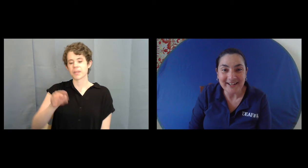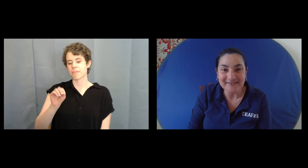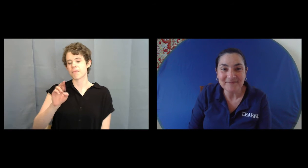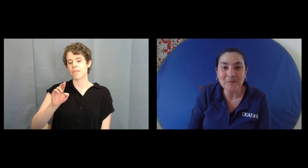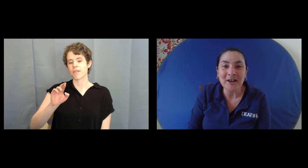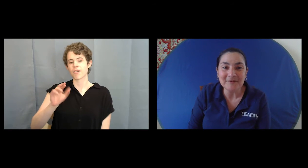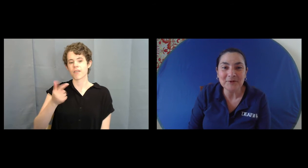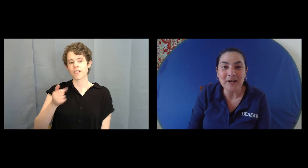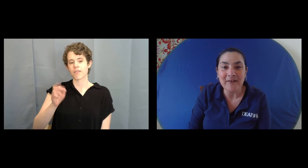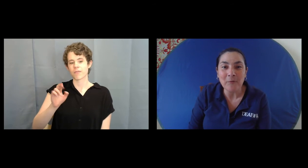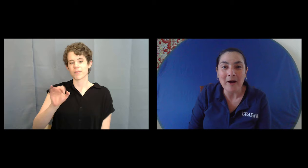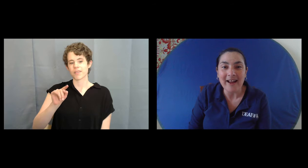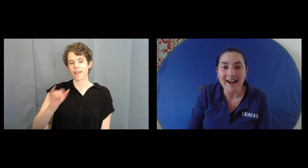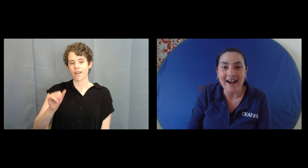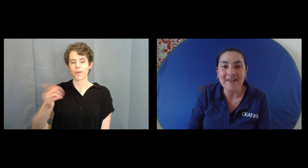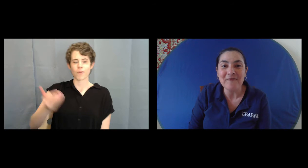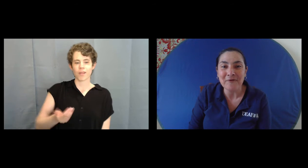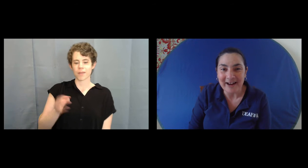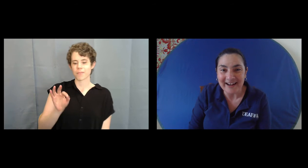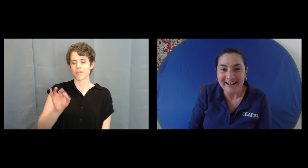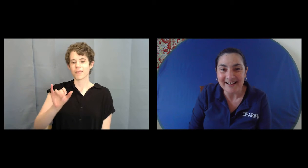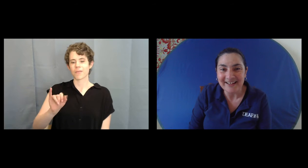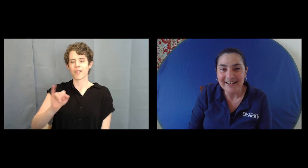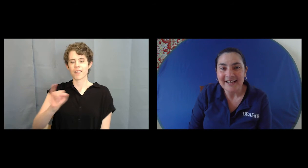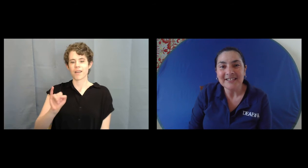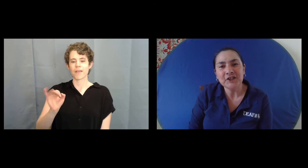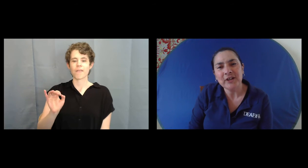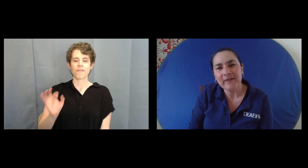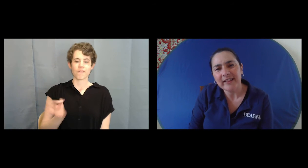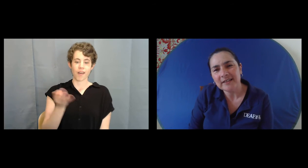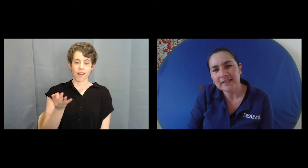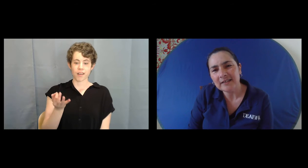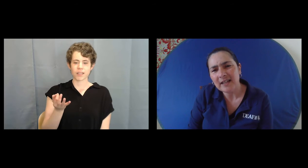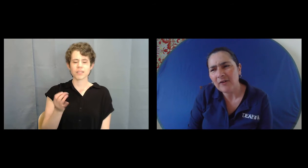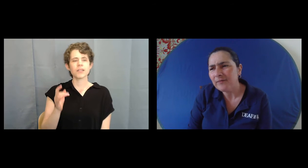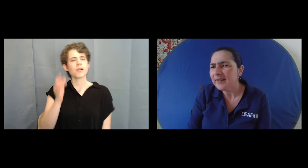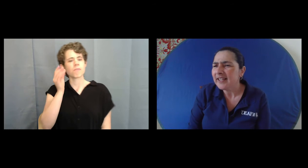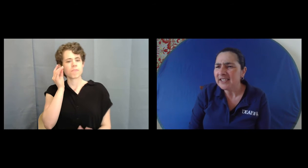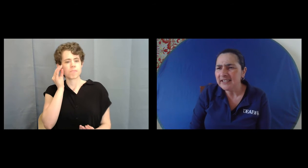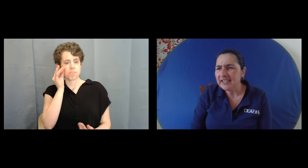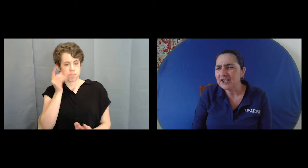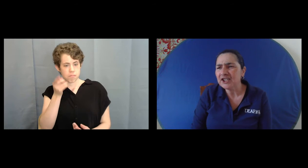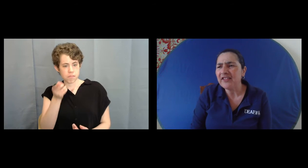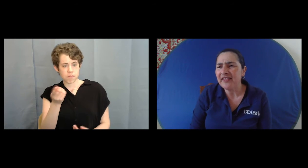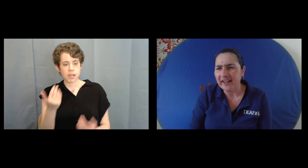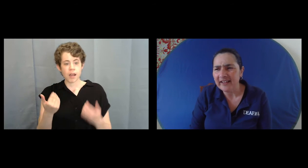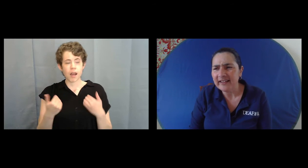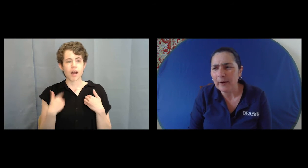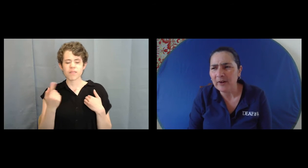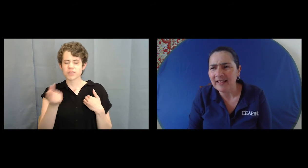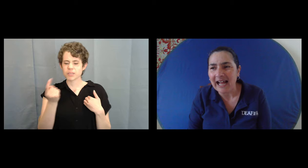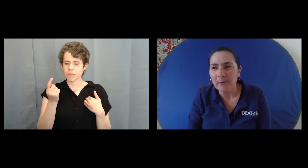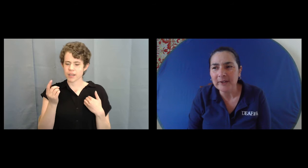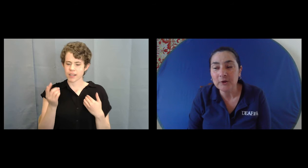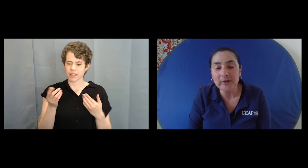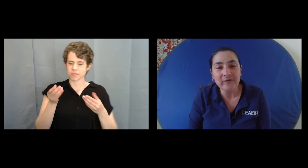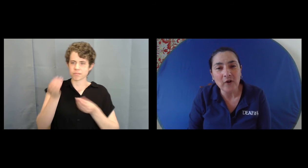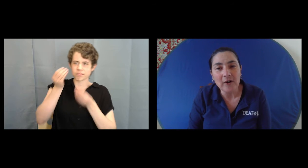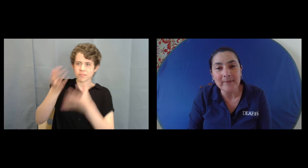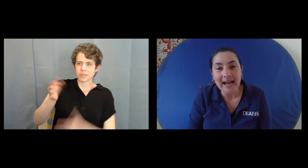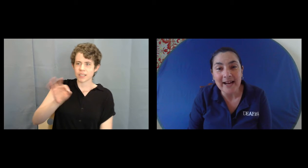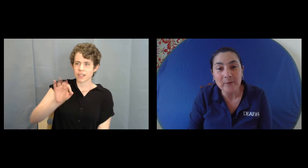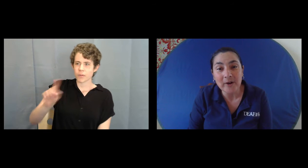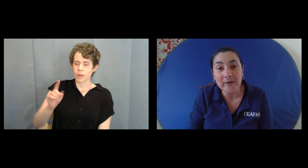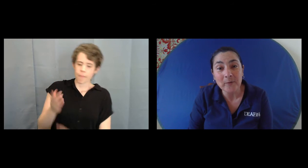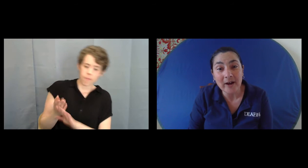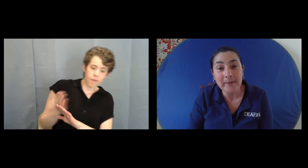Hi, I'm Margarita. Welcome to FYI Friday. Did you ever think to yourself, is there such a thing that will allow me to